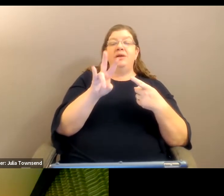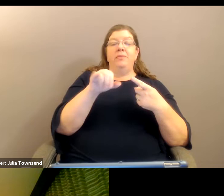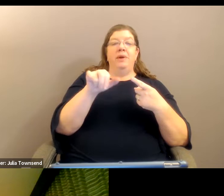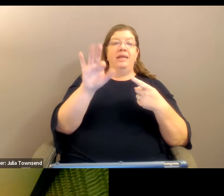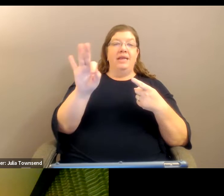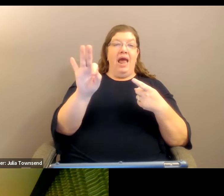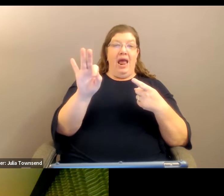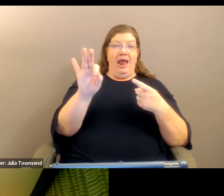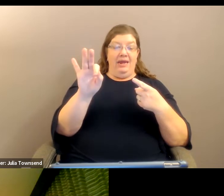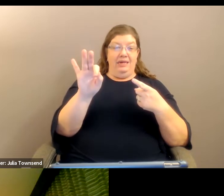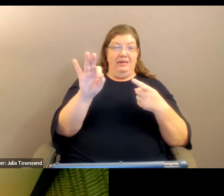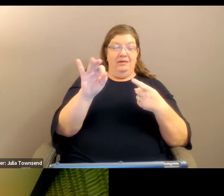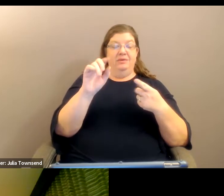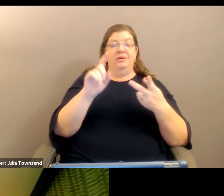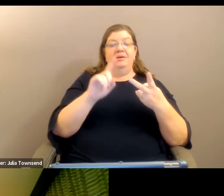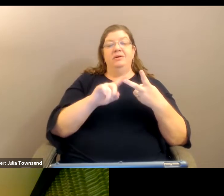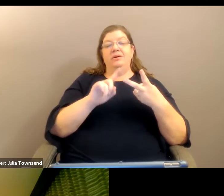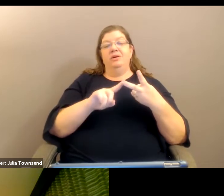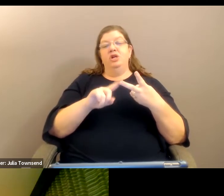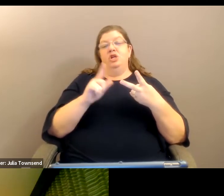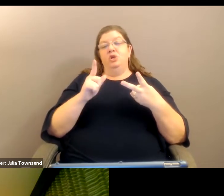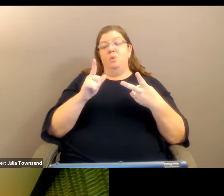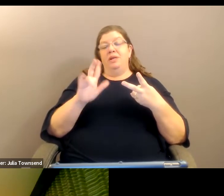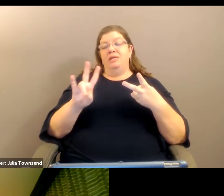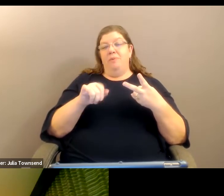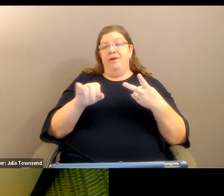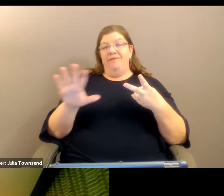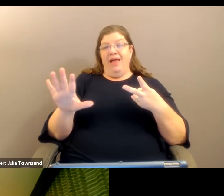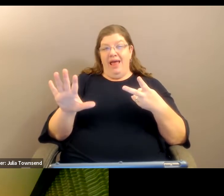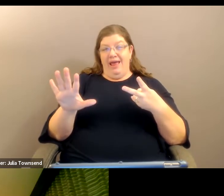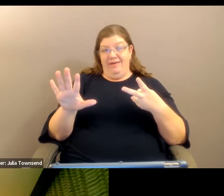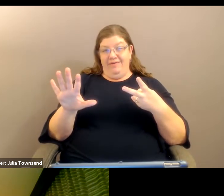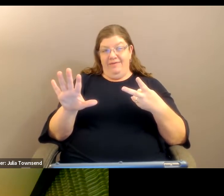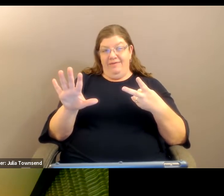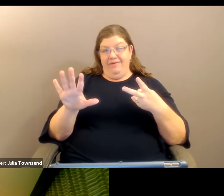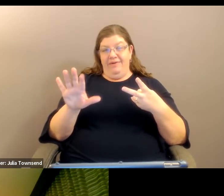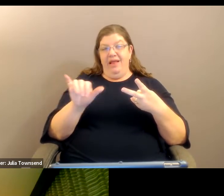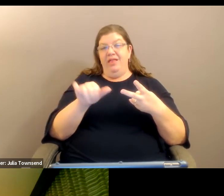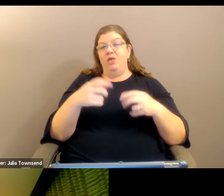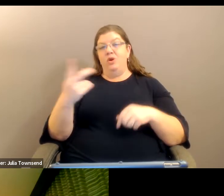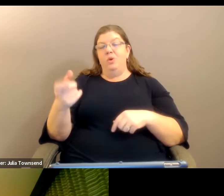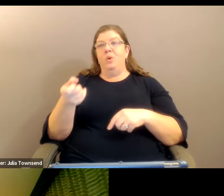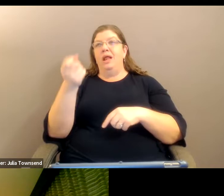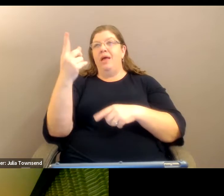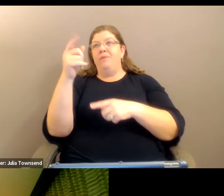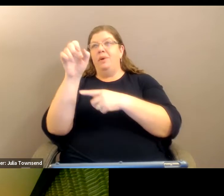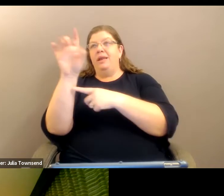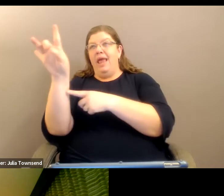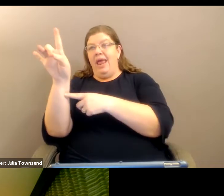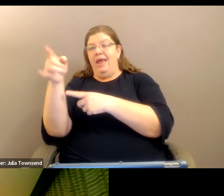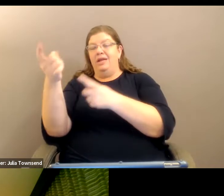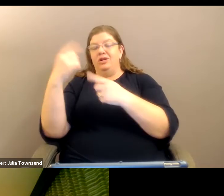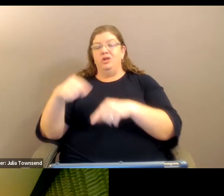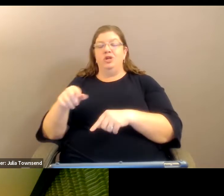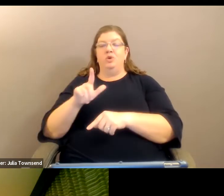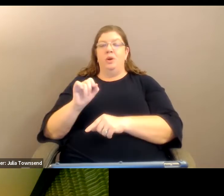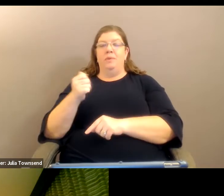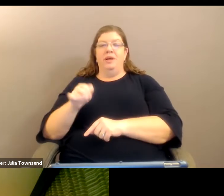37.9 compared to 27.5. And then when you flip the other 2, you've got 11.8 compared to 20.7.